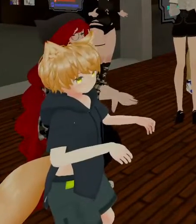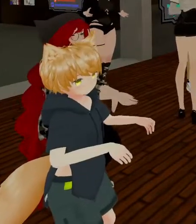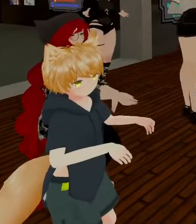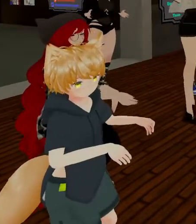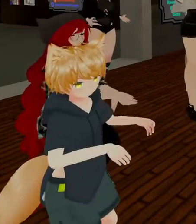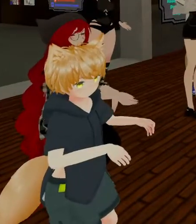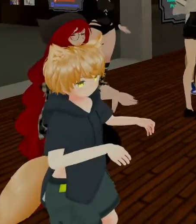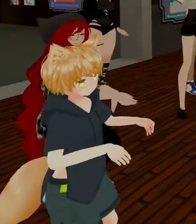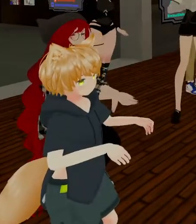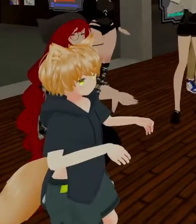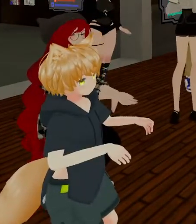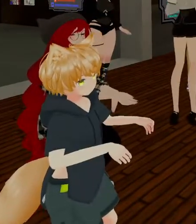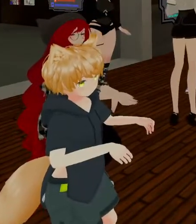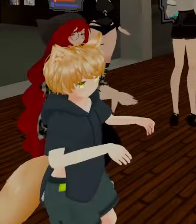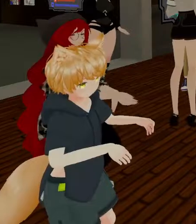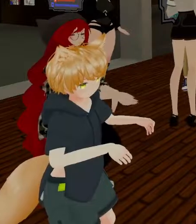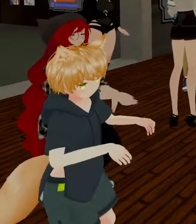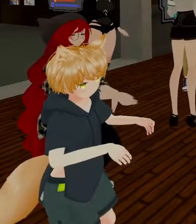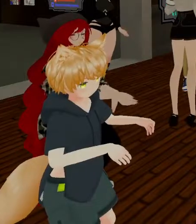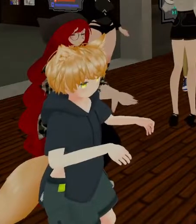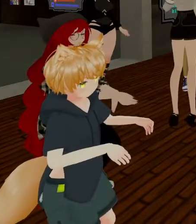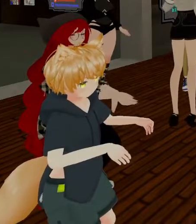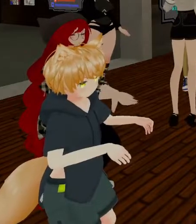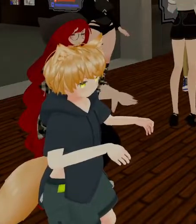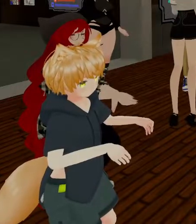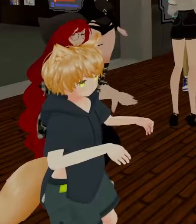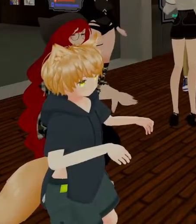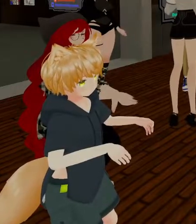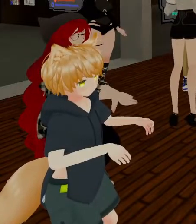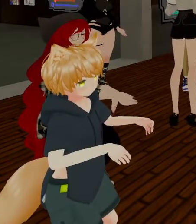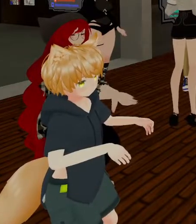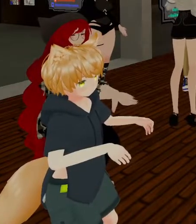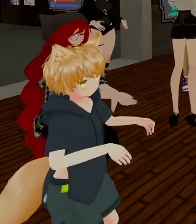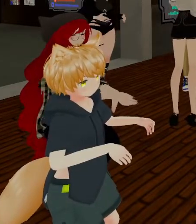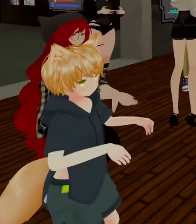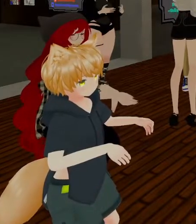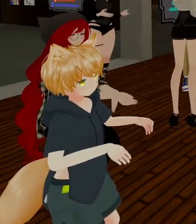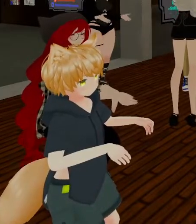We'll see. Yeah. I mean, it could be. Who knows? All right, ready?